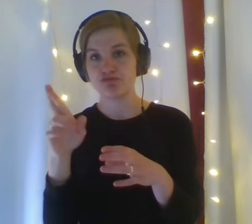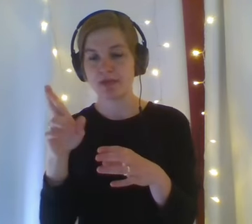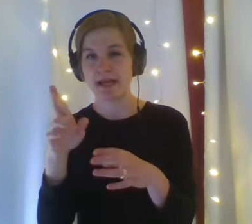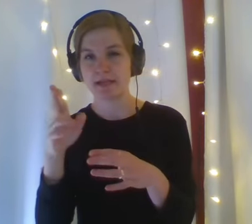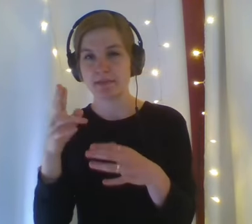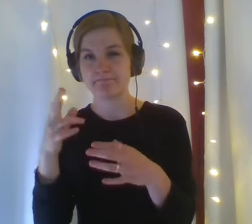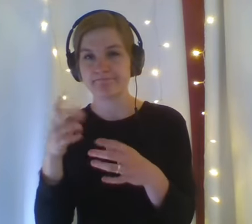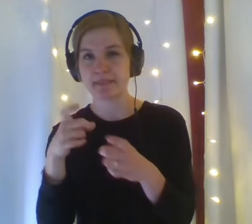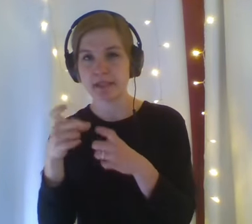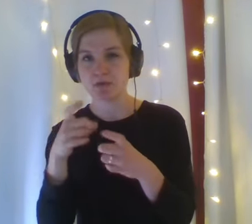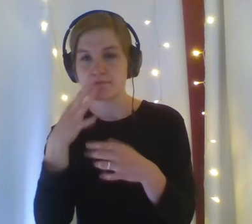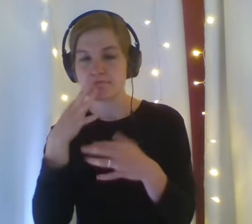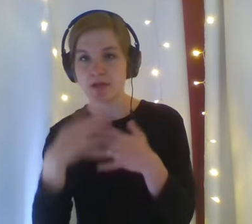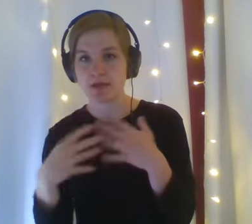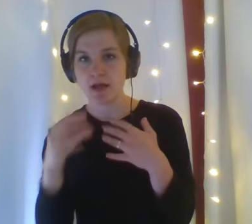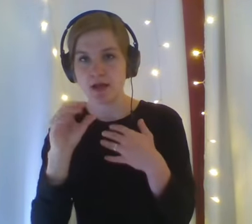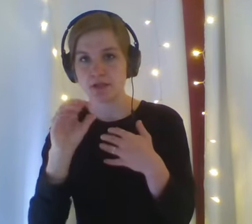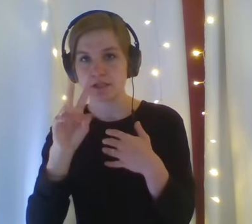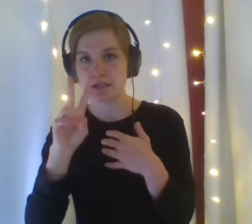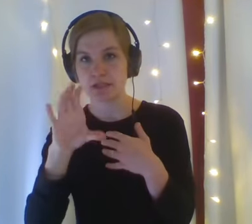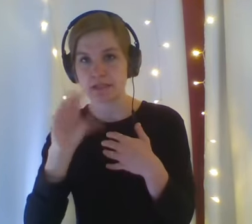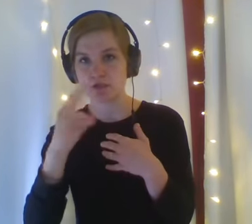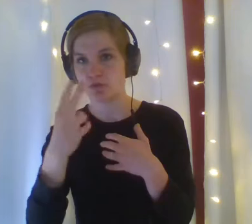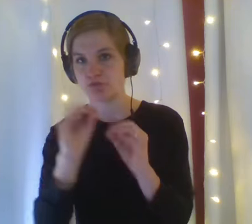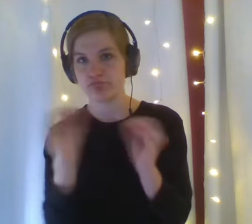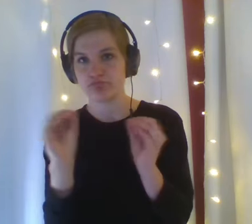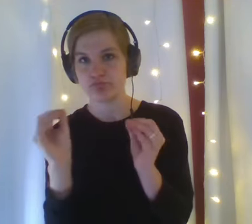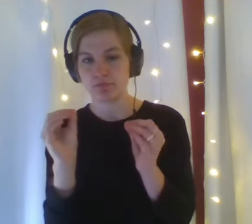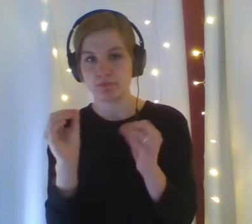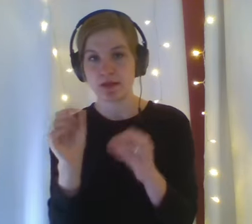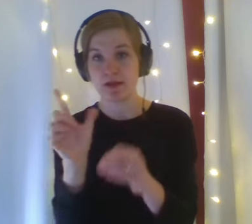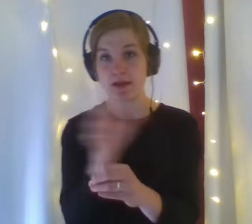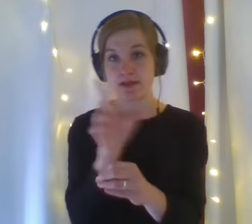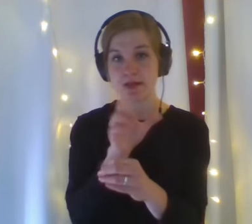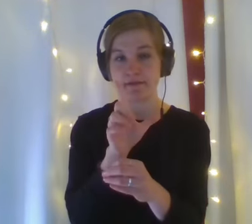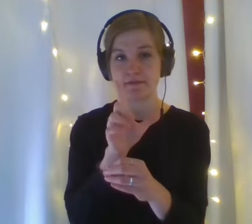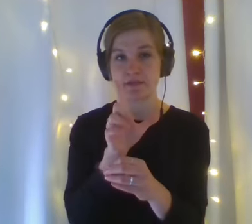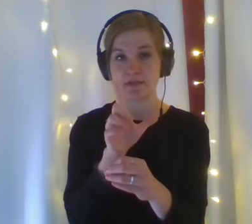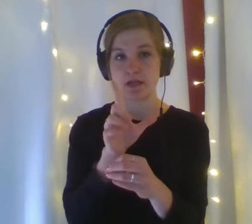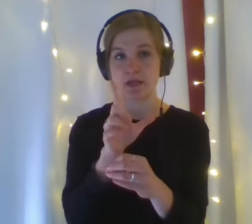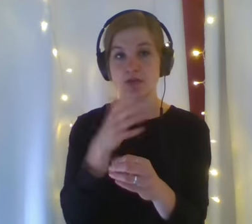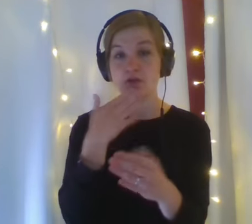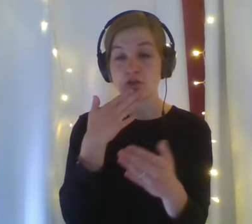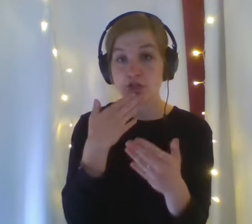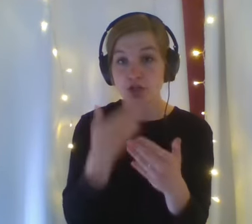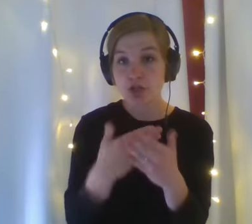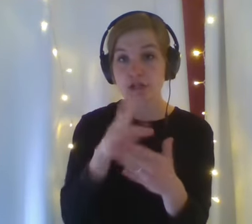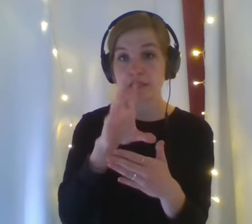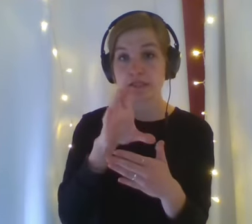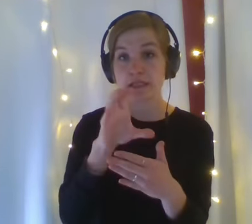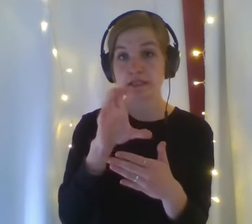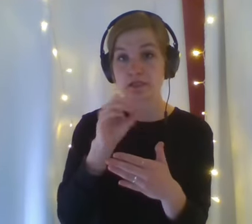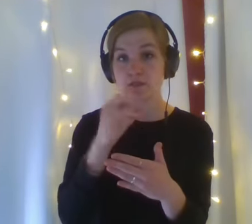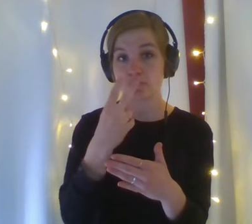side of the heart specializes in receiving and pumping to the rest of the body good, oxygenated, red,